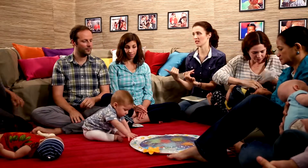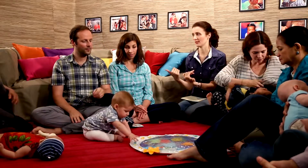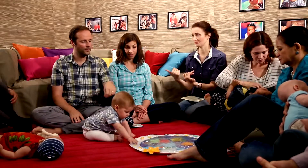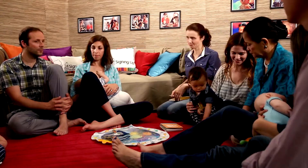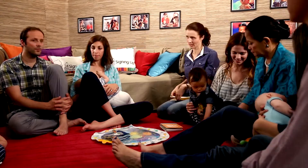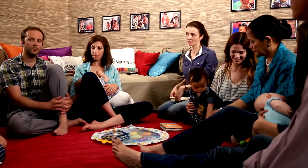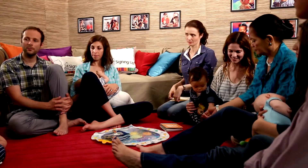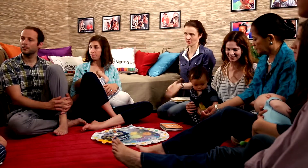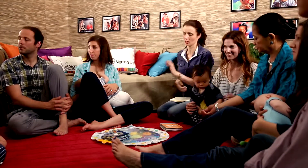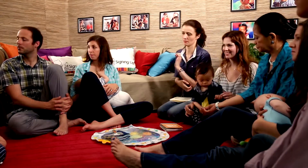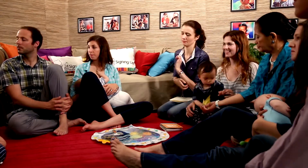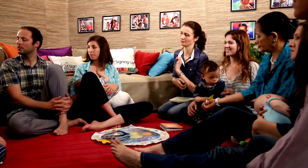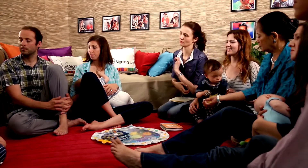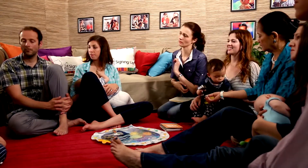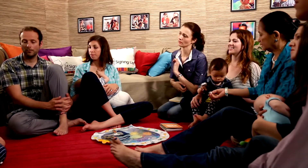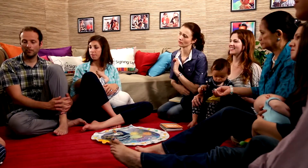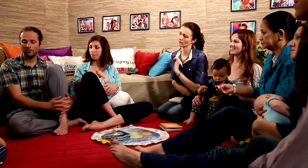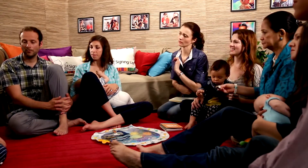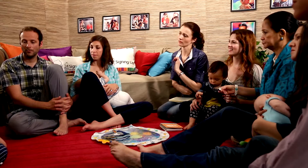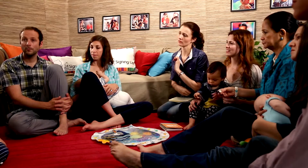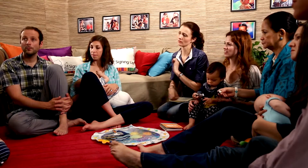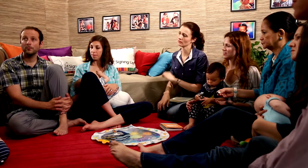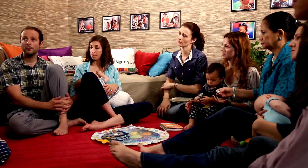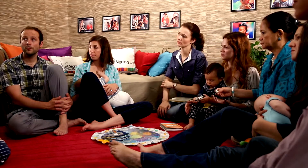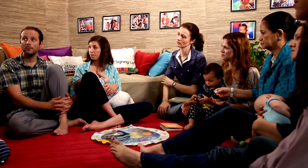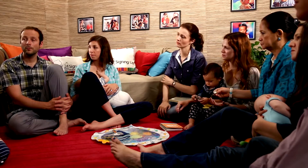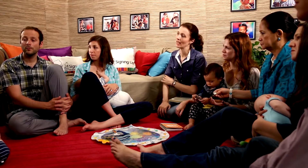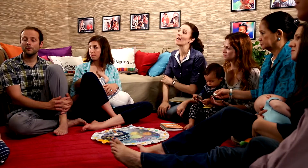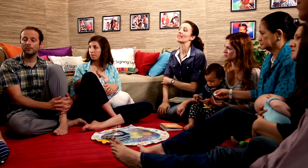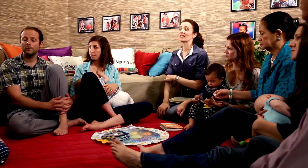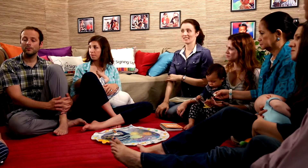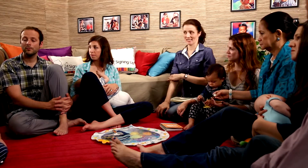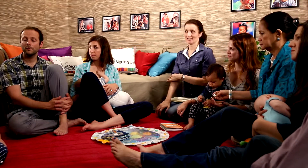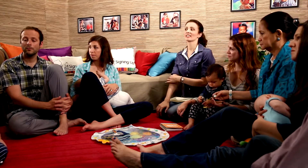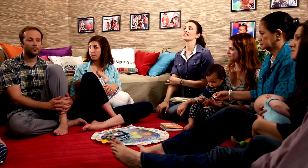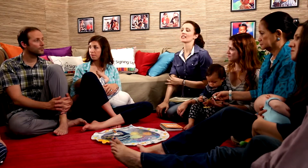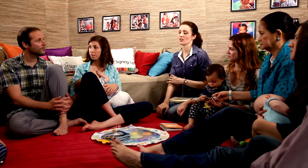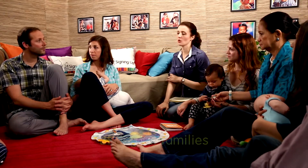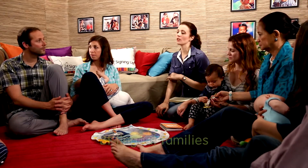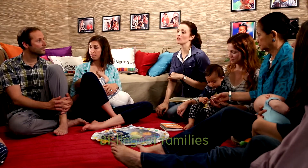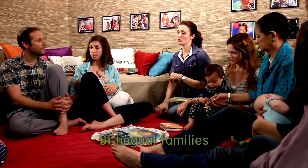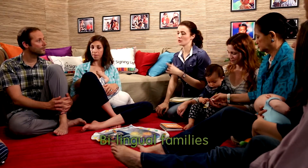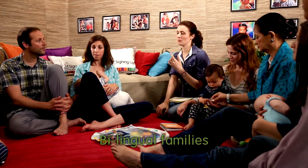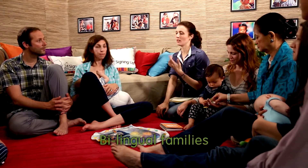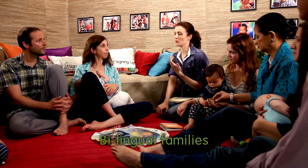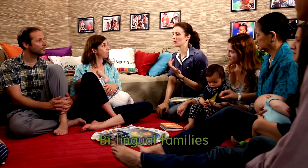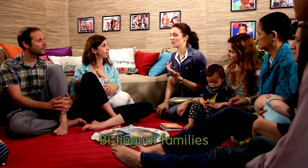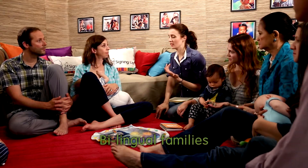I have a Yes. question. Yeah. When you say the words, can you say them in other languages and it's the same sign? Yes. So what you do for bilingual or